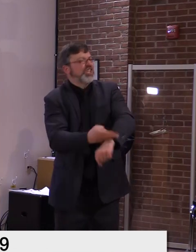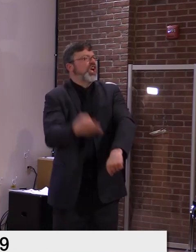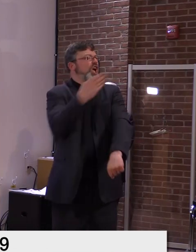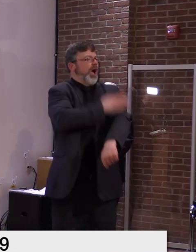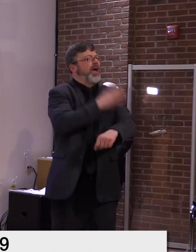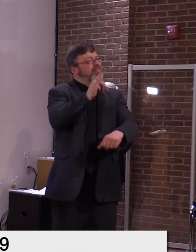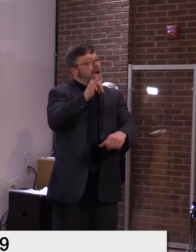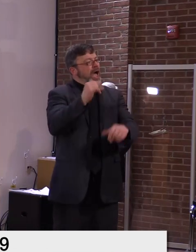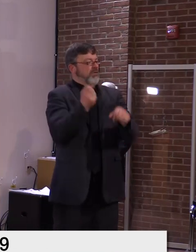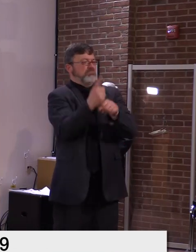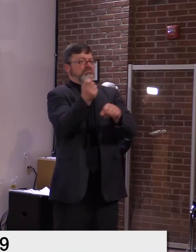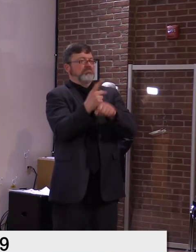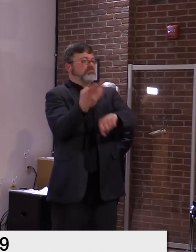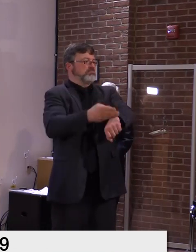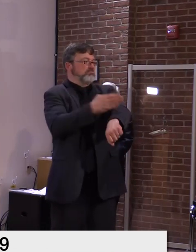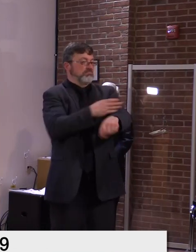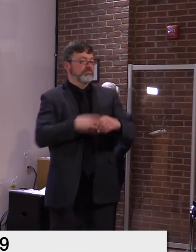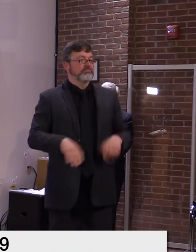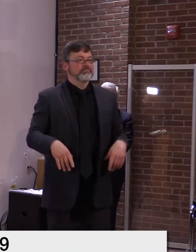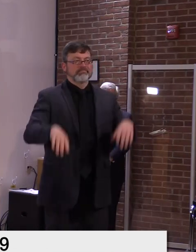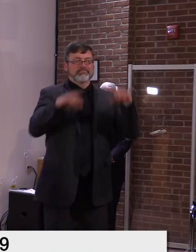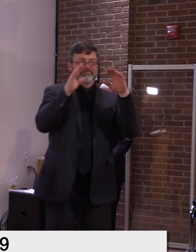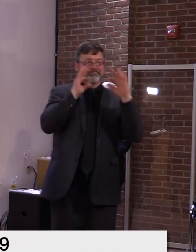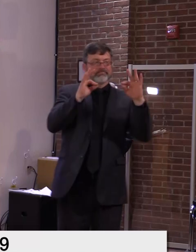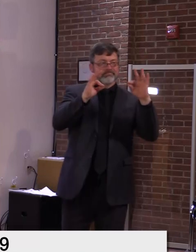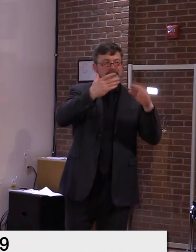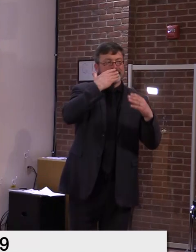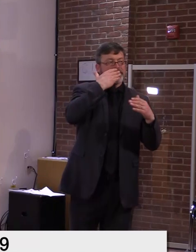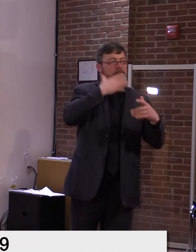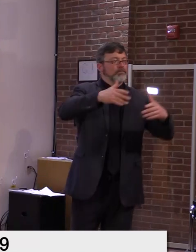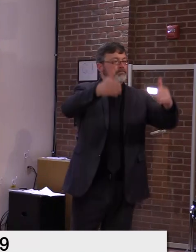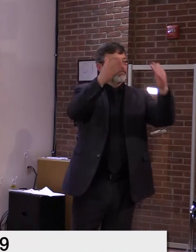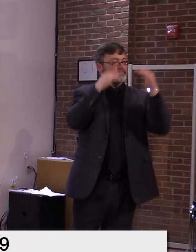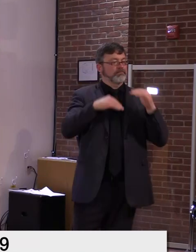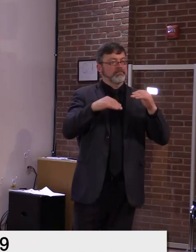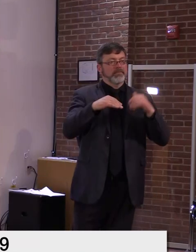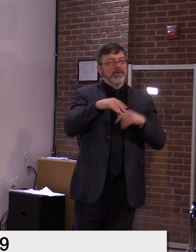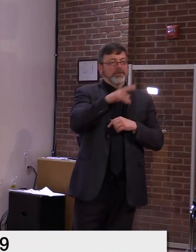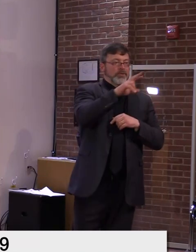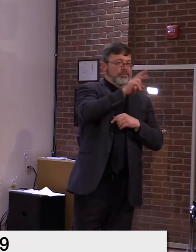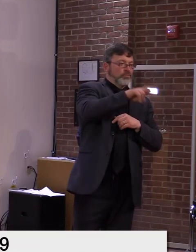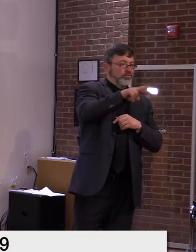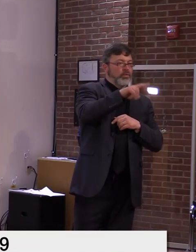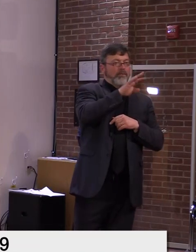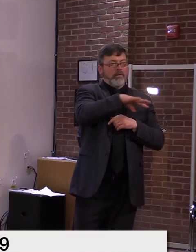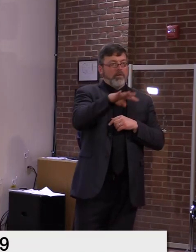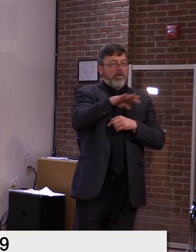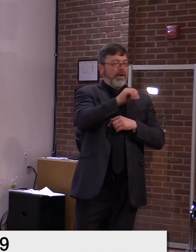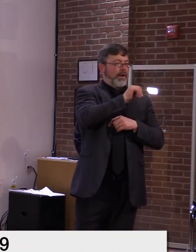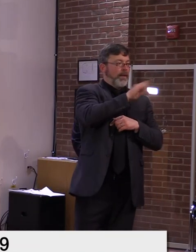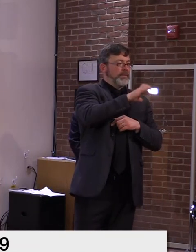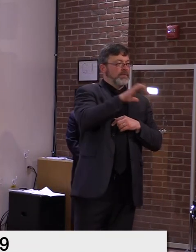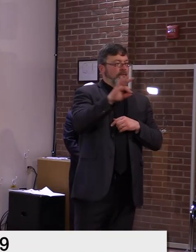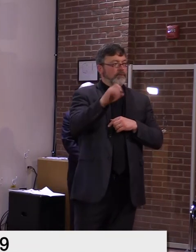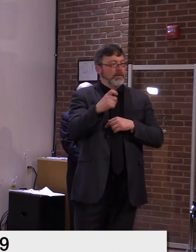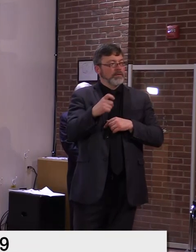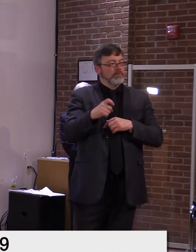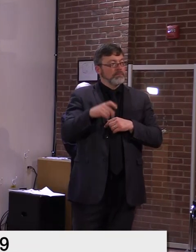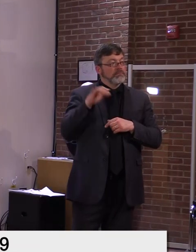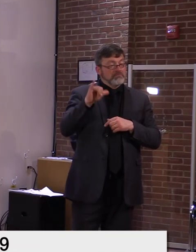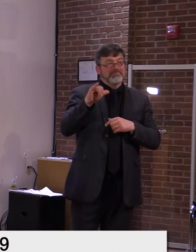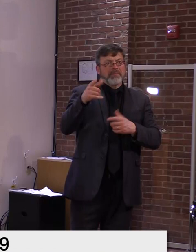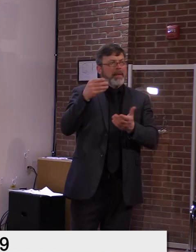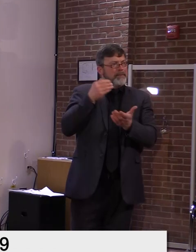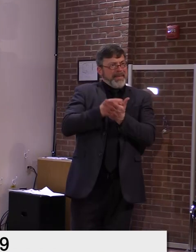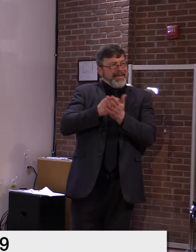Well, Governor, on that programming, is the funding going to be allowed to be used with programs that